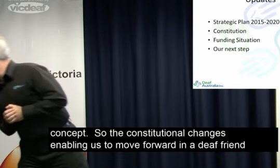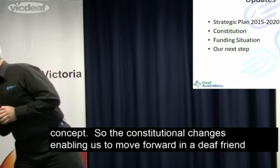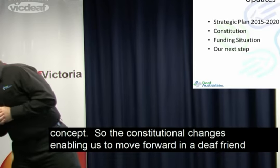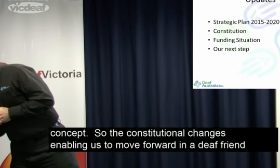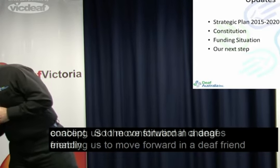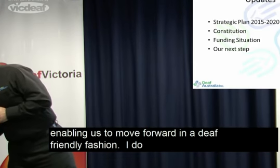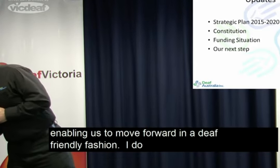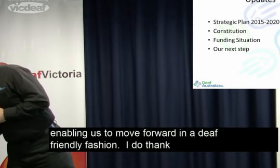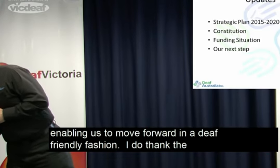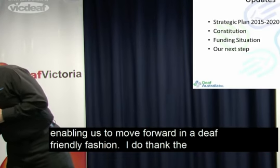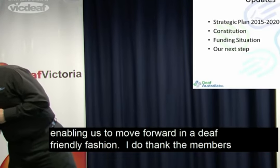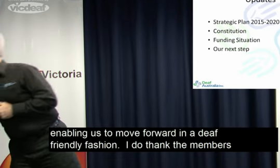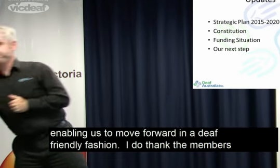that change to the constitution.